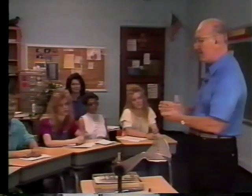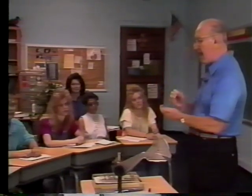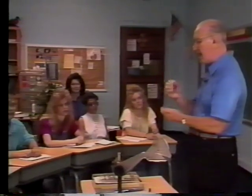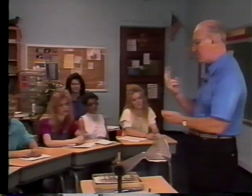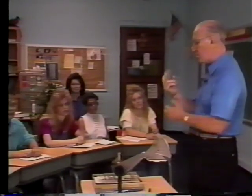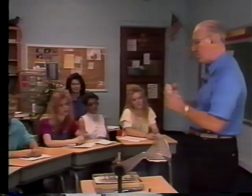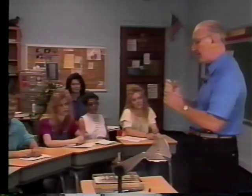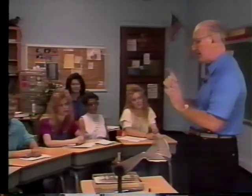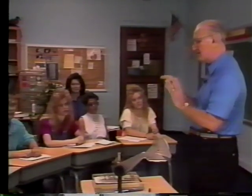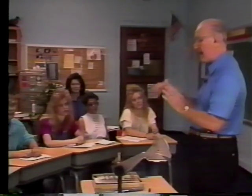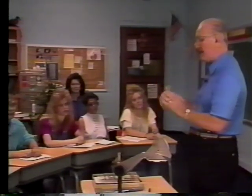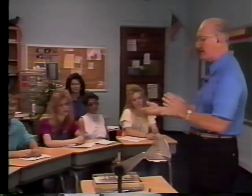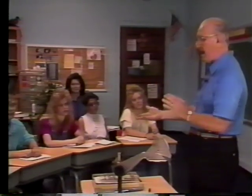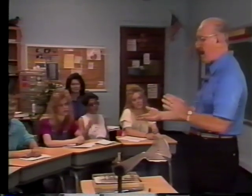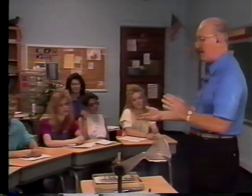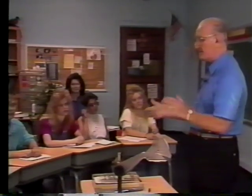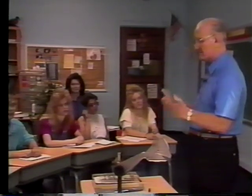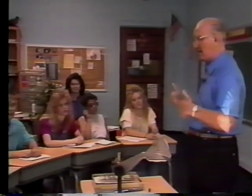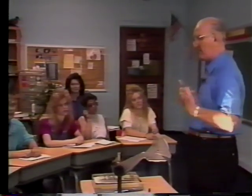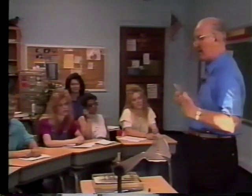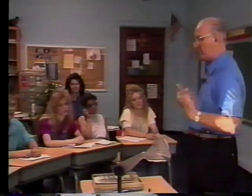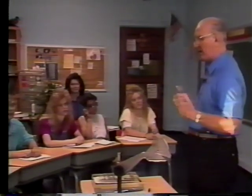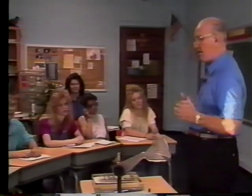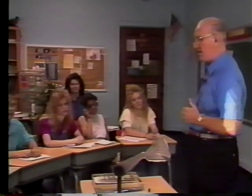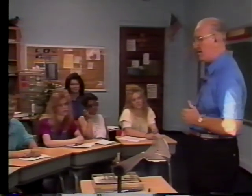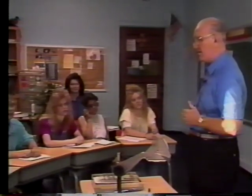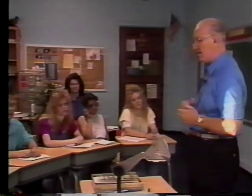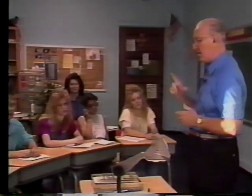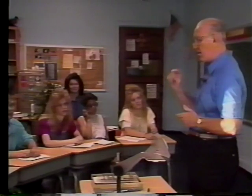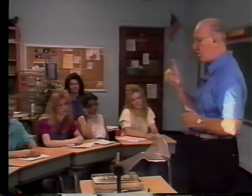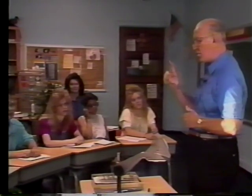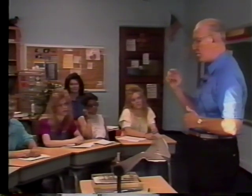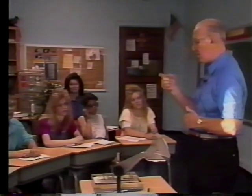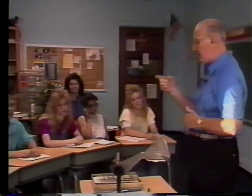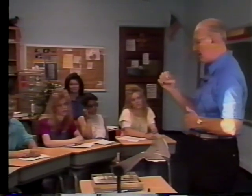and 2 years later died, so very young.